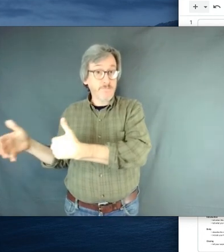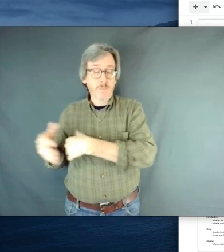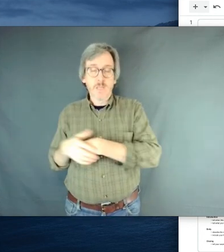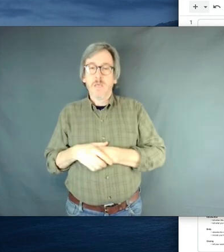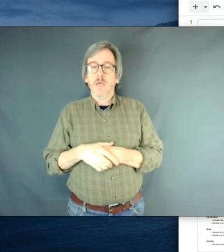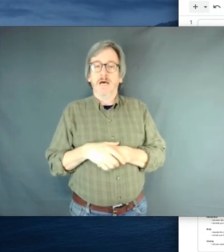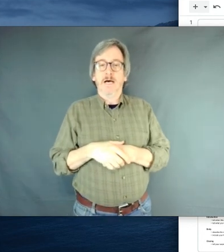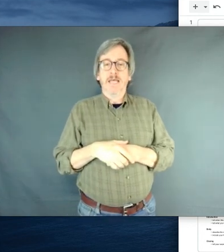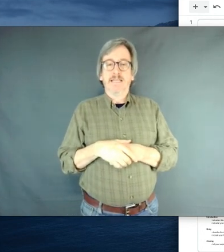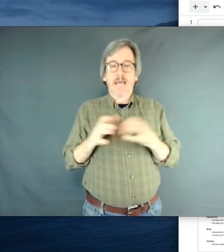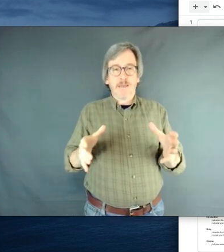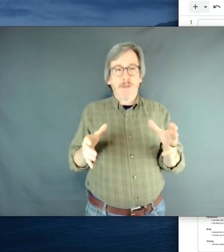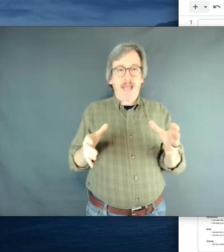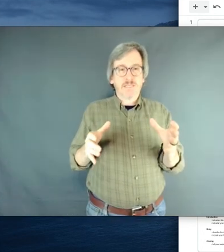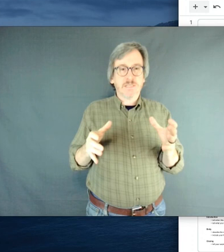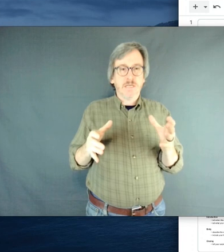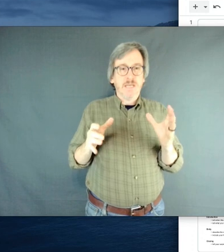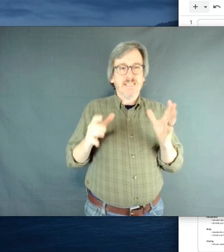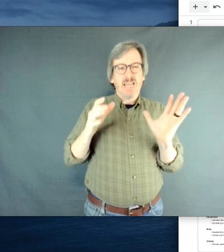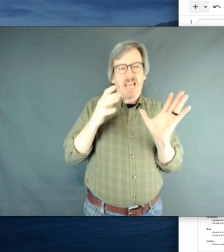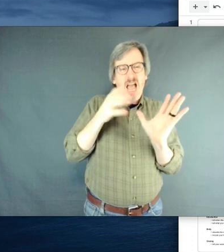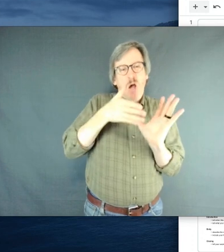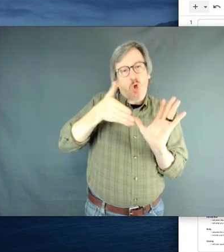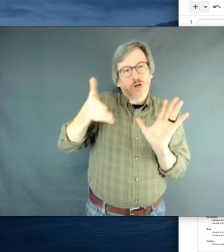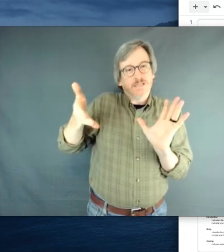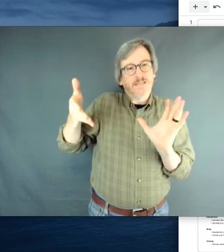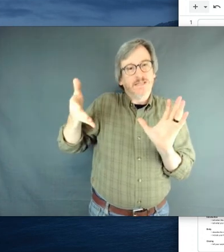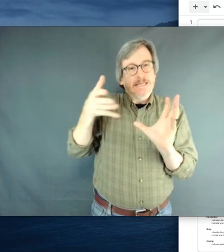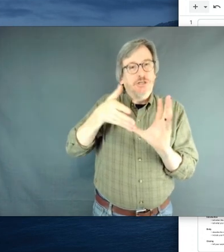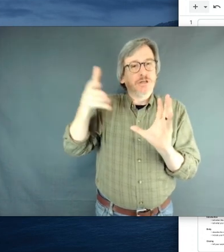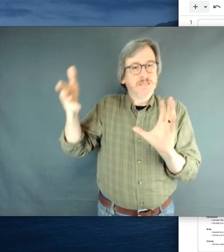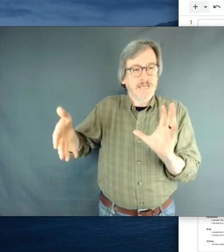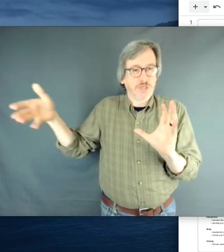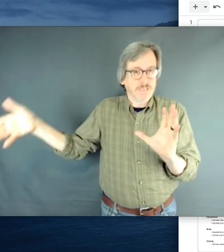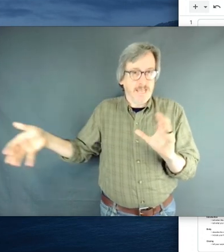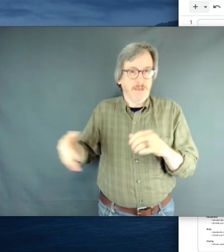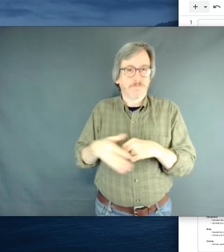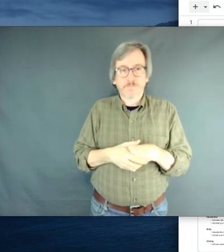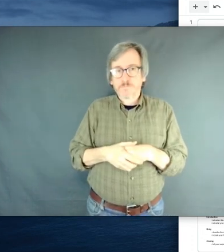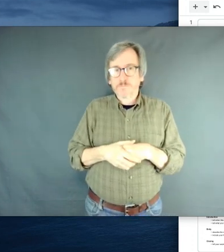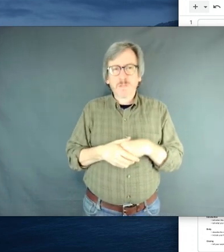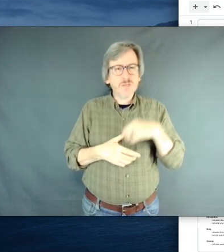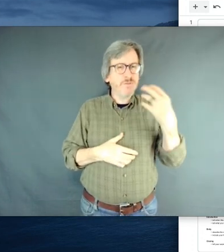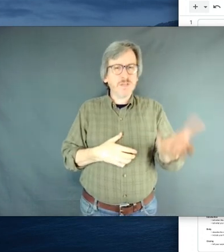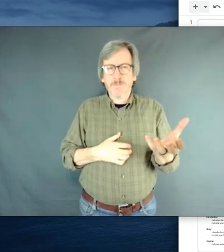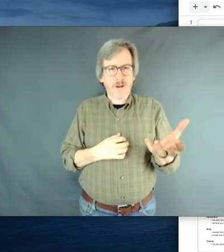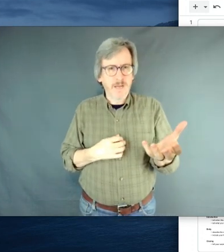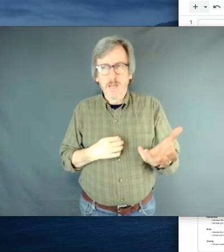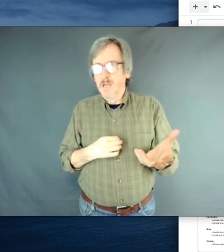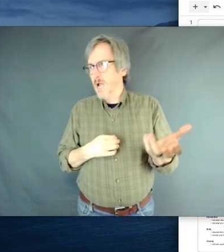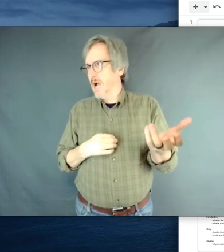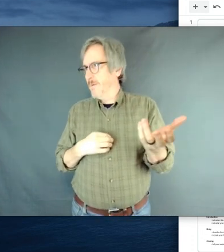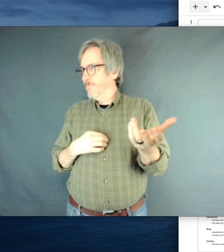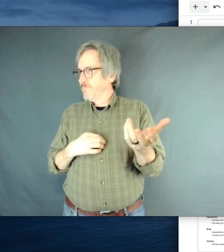lifetime. Time passed is how long did each section take? So if you think about